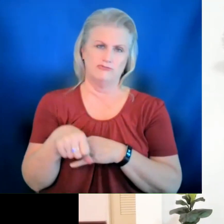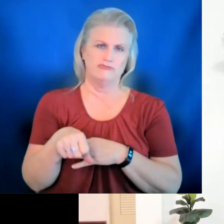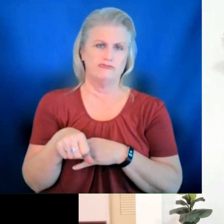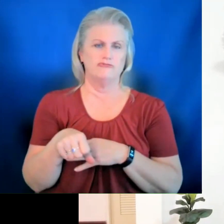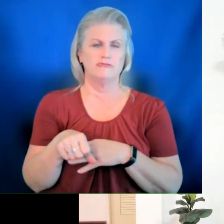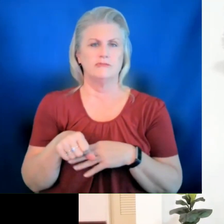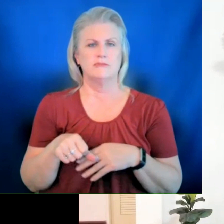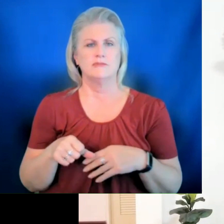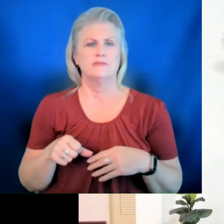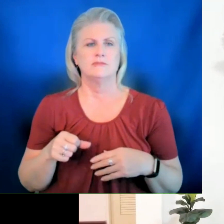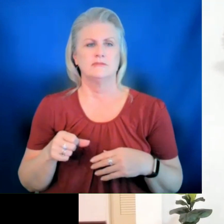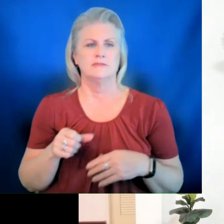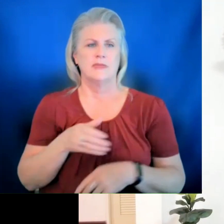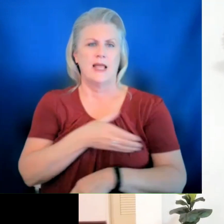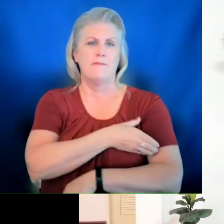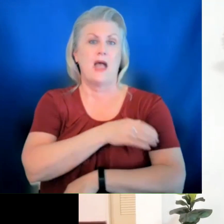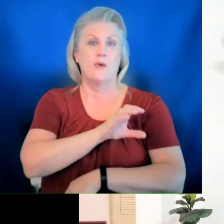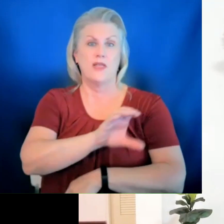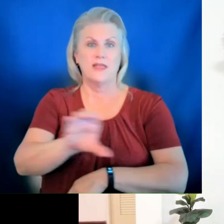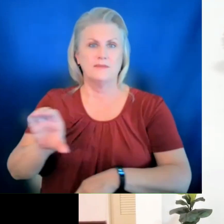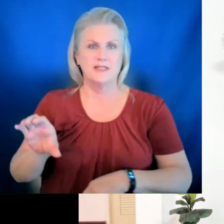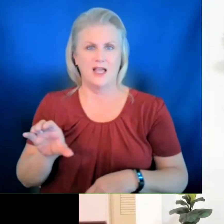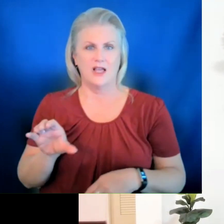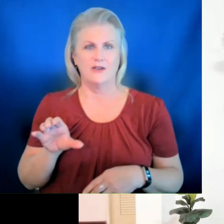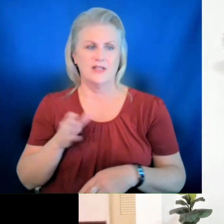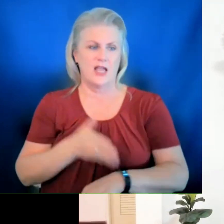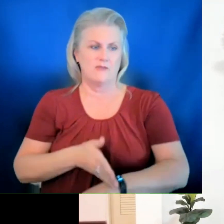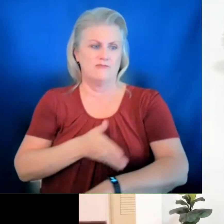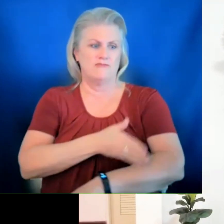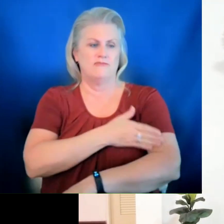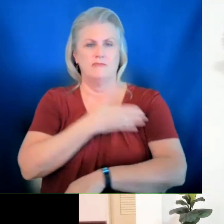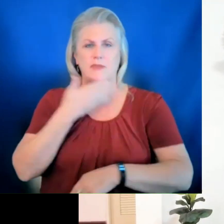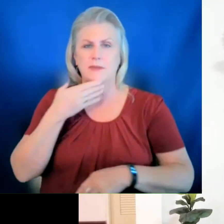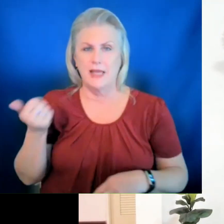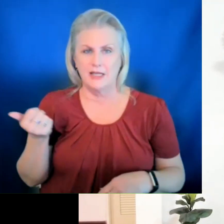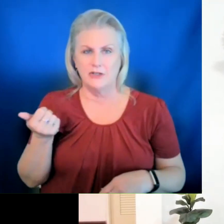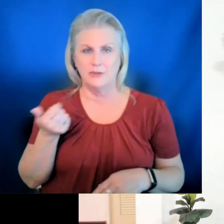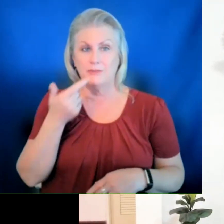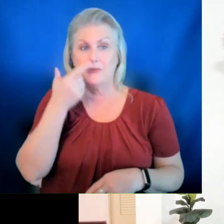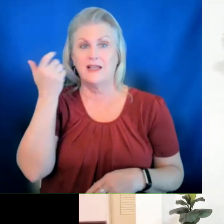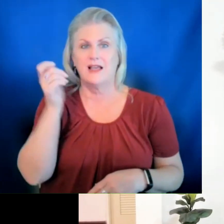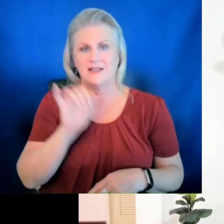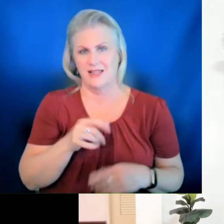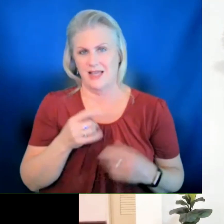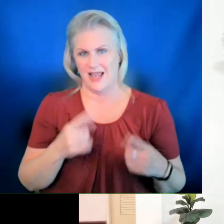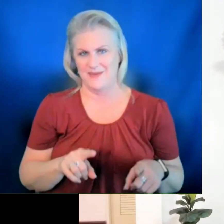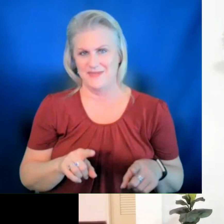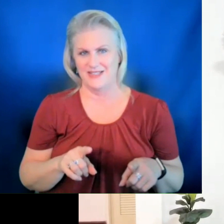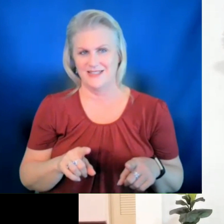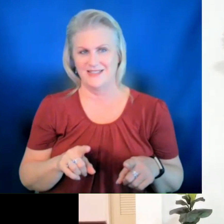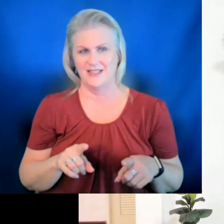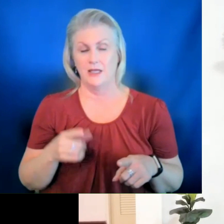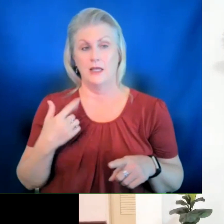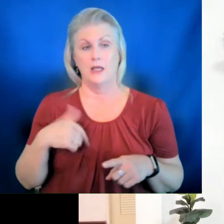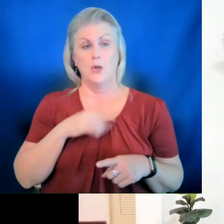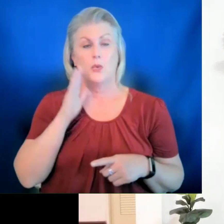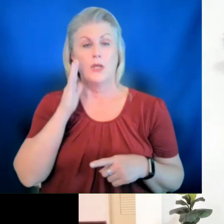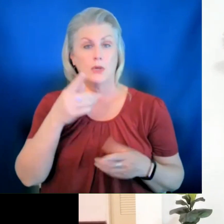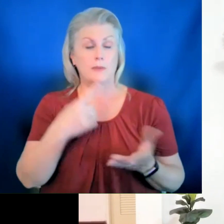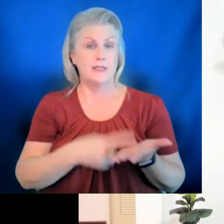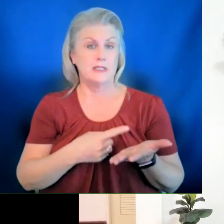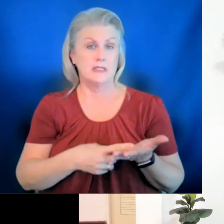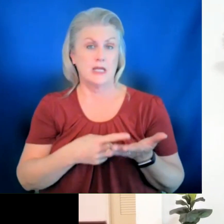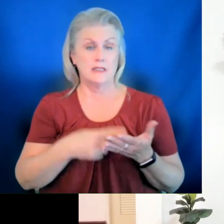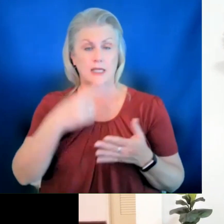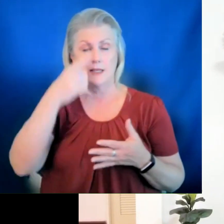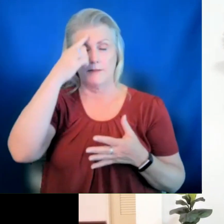and they were able to overcome them and empower themselves and actually be better as a result of that. And